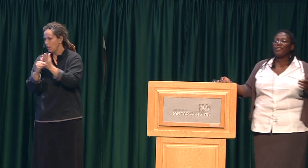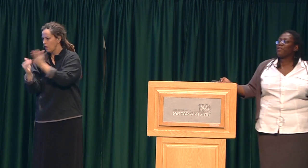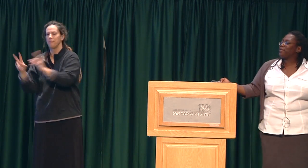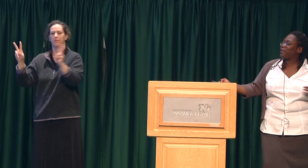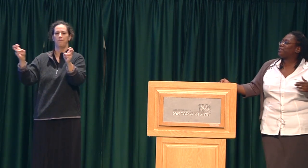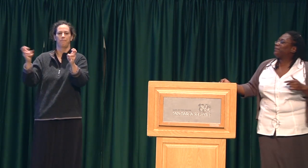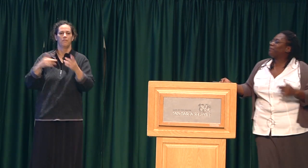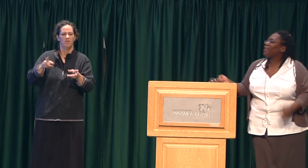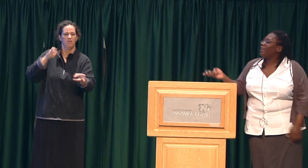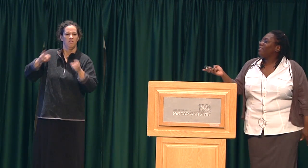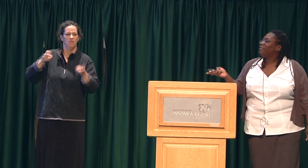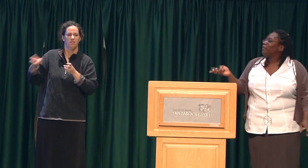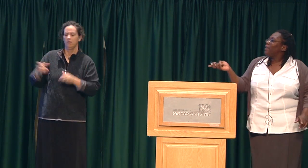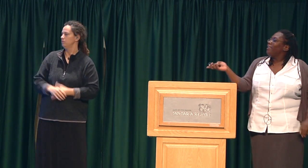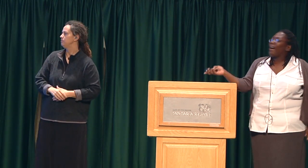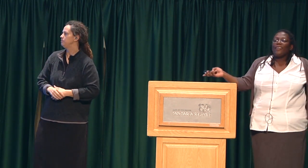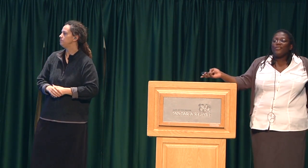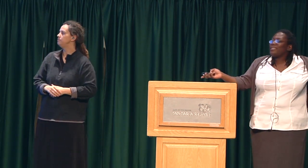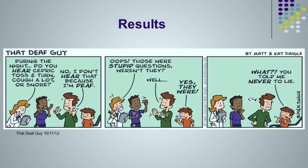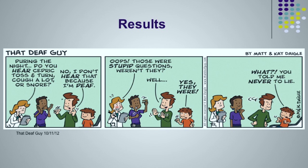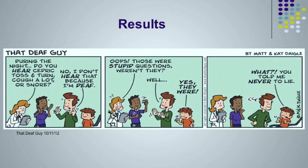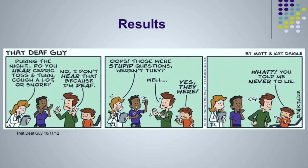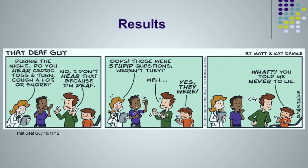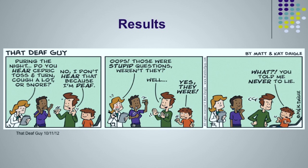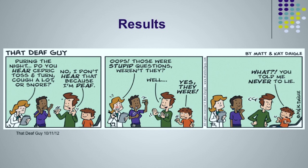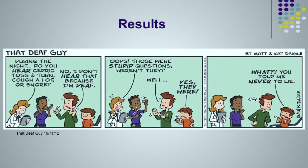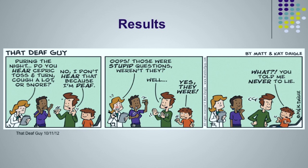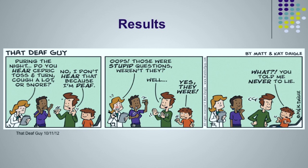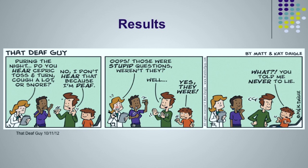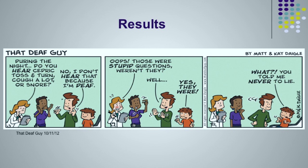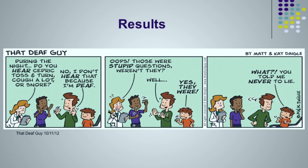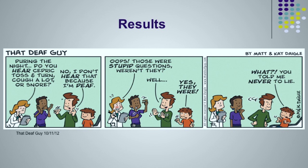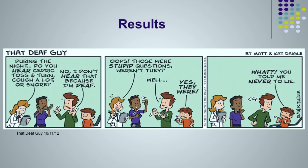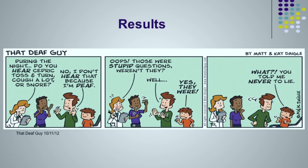So here's some of the results. Now I've used this